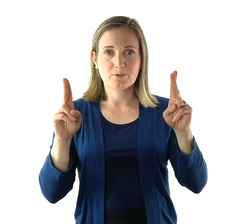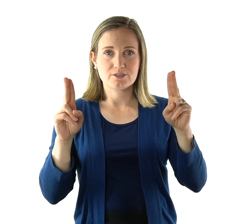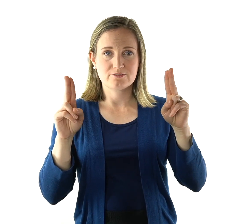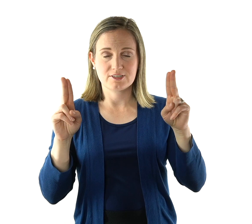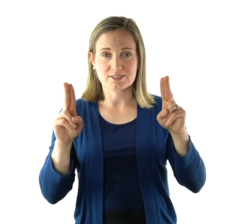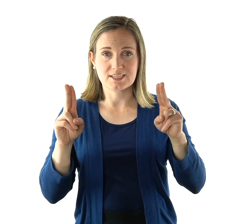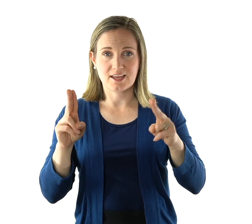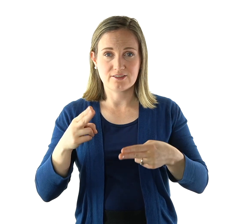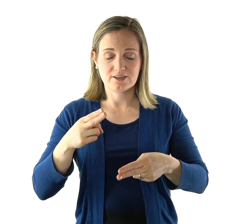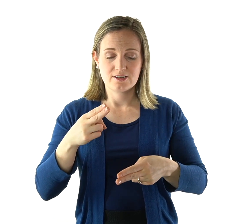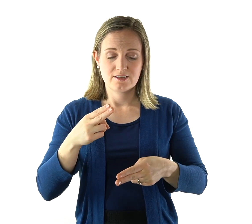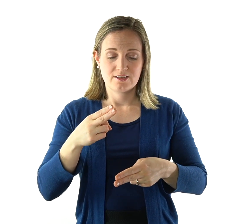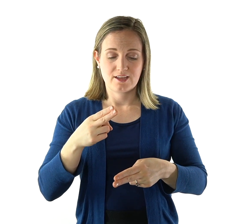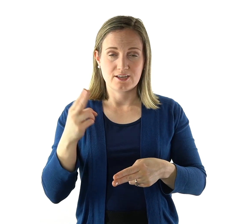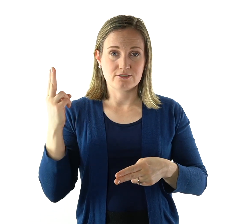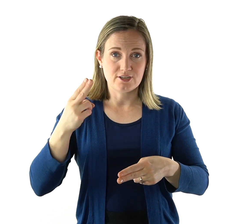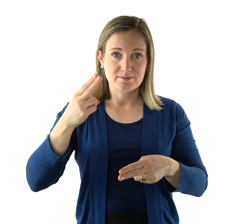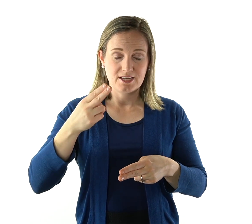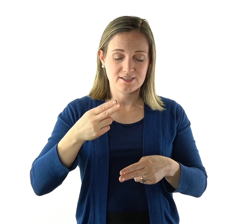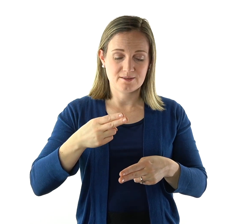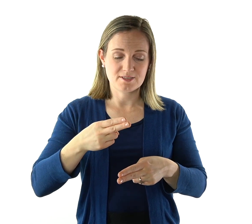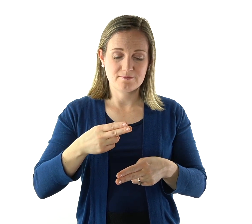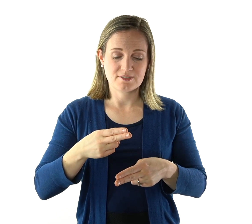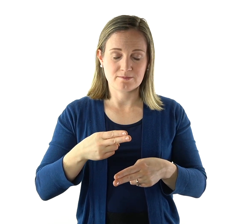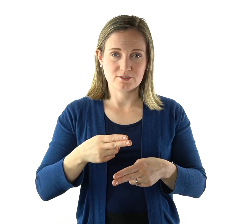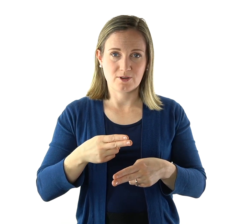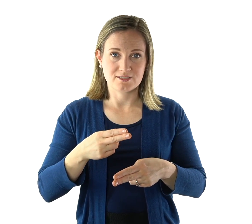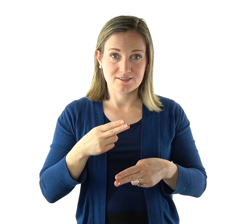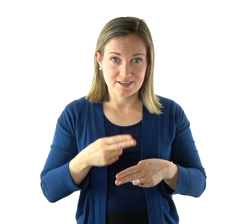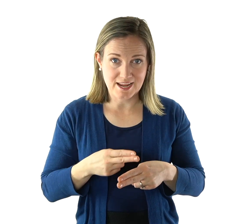pointer fingers together. And your dominant hand comes out, taps it twice. Name.